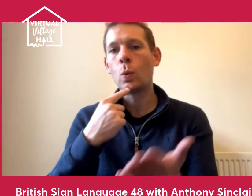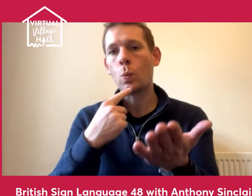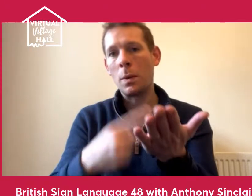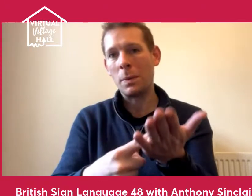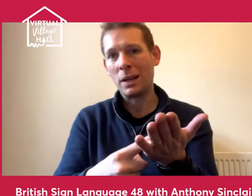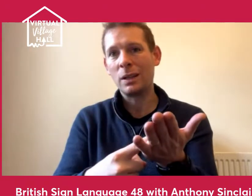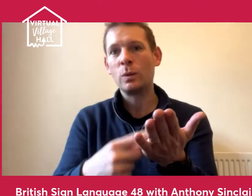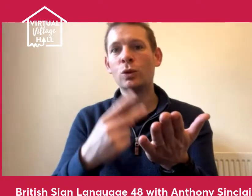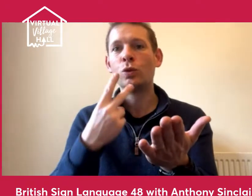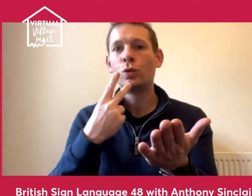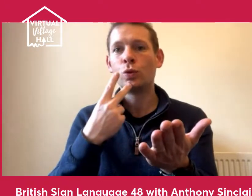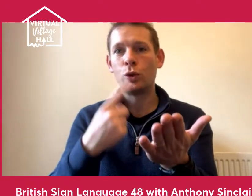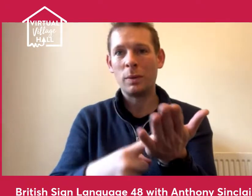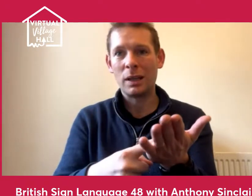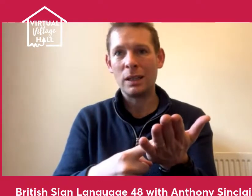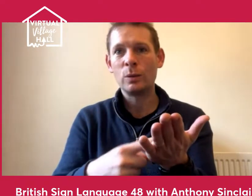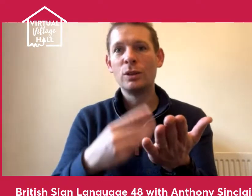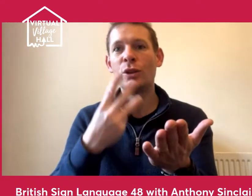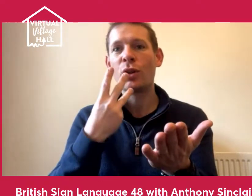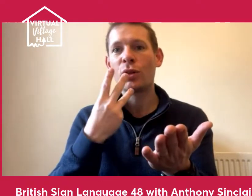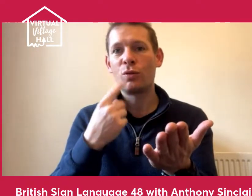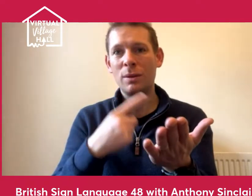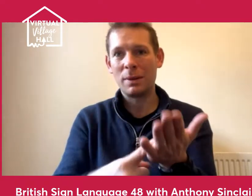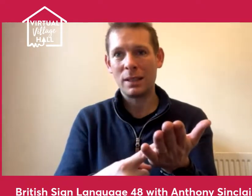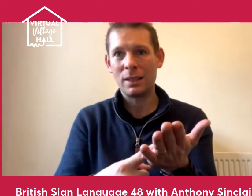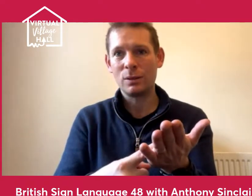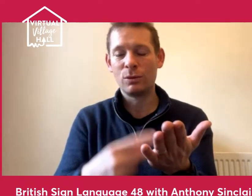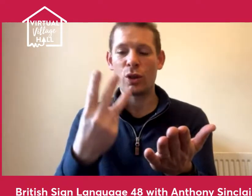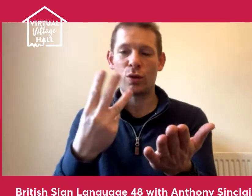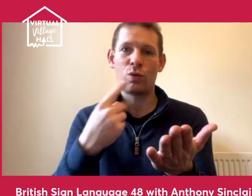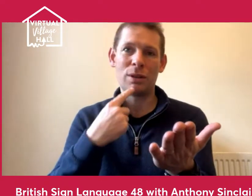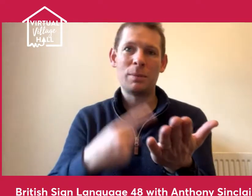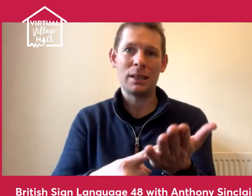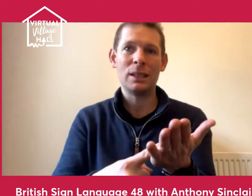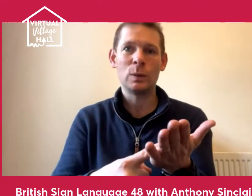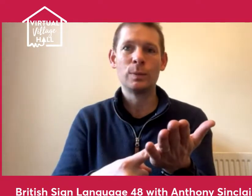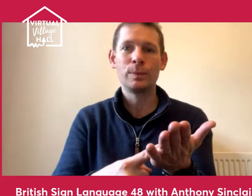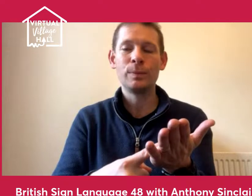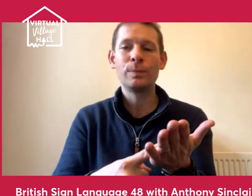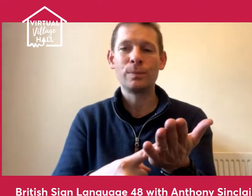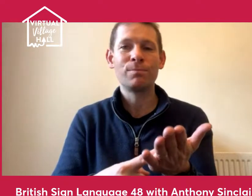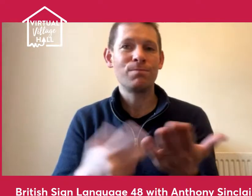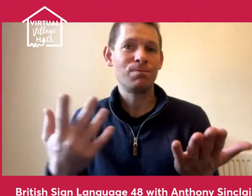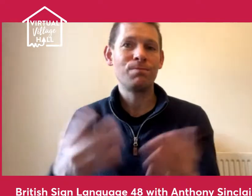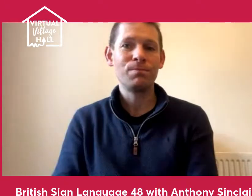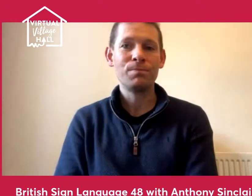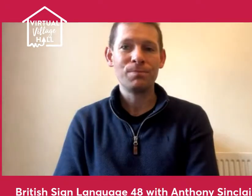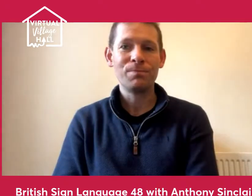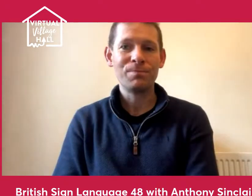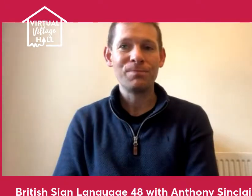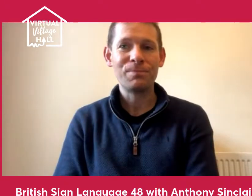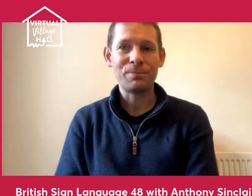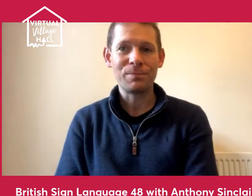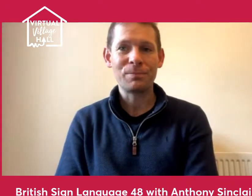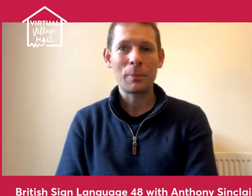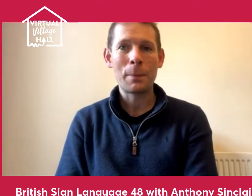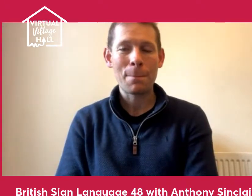can be like that: £1, £2, £3, or different variations of that.